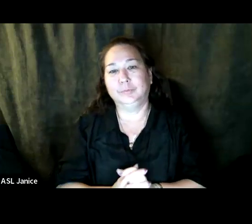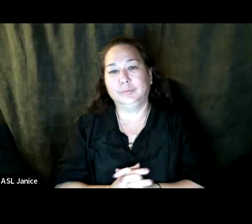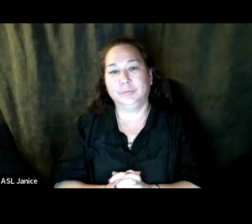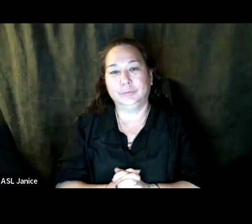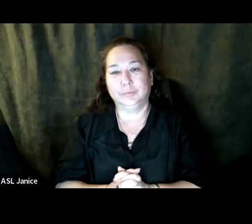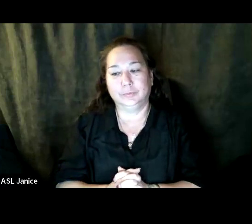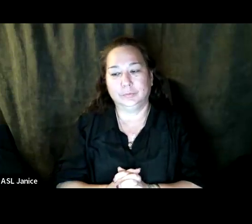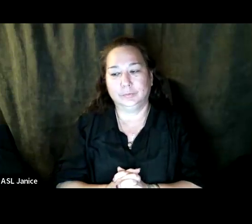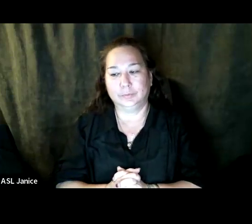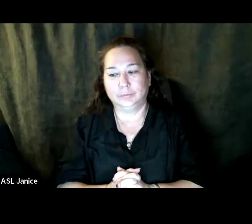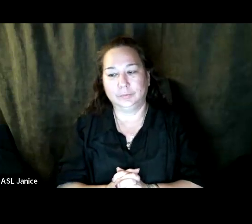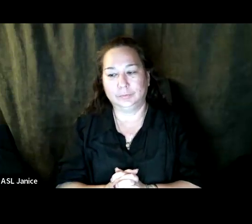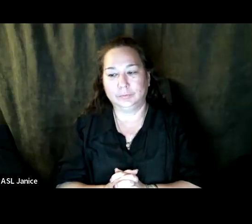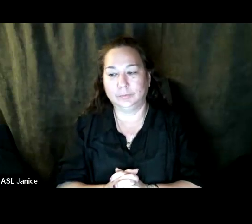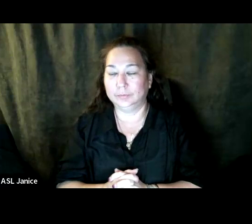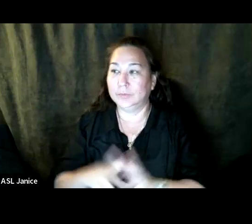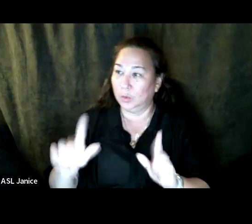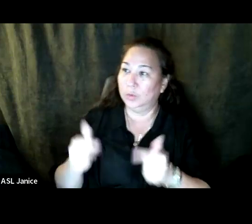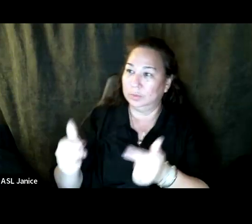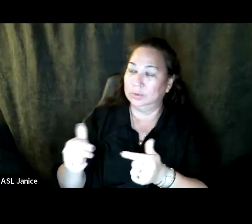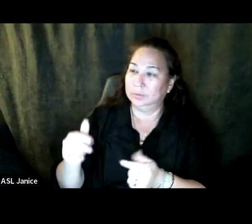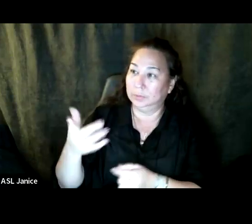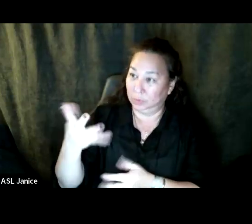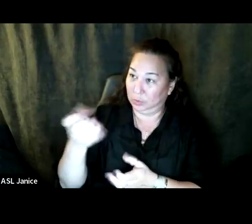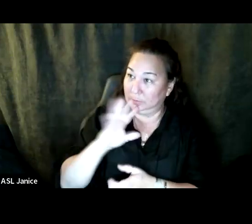Yes, thank you, Madam Chair. Thank you, Superintendent, for the report.